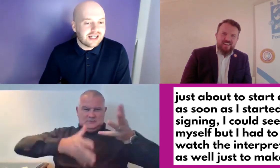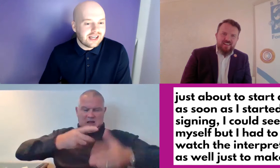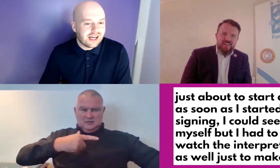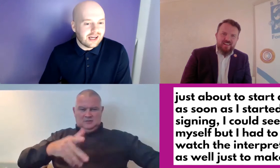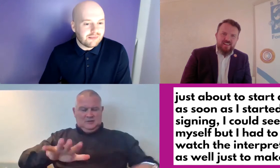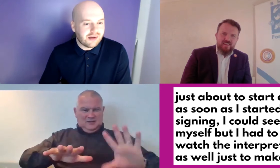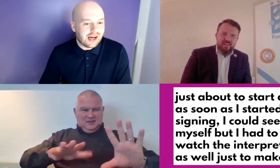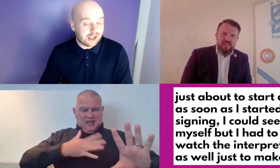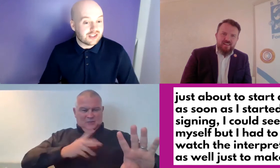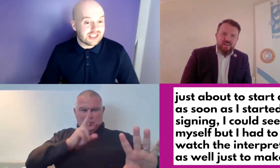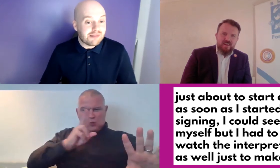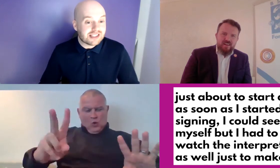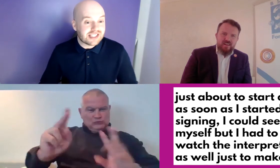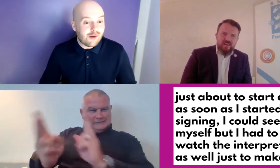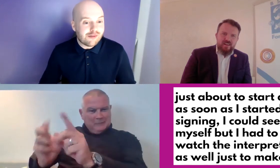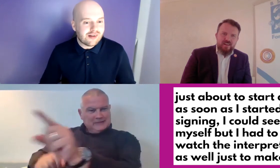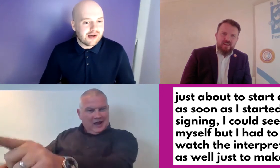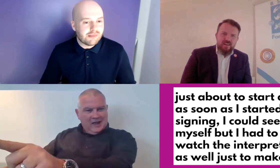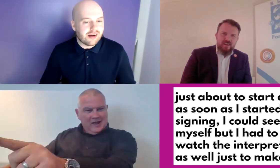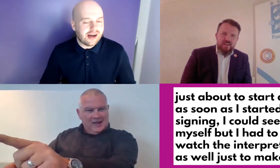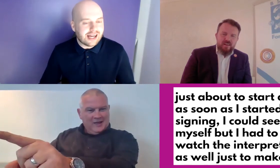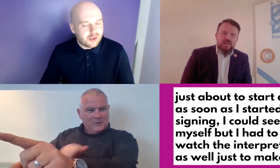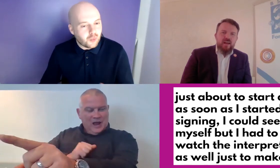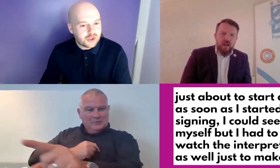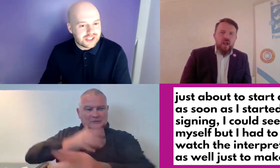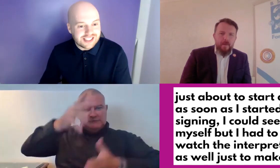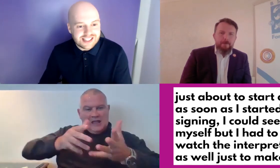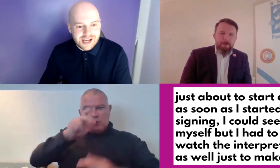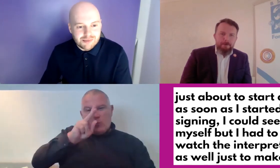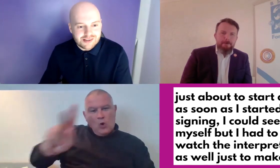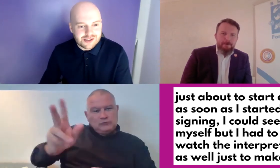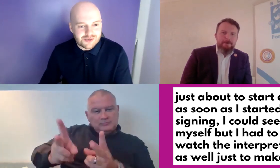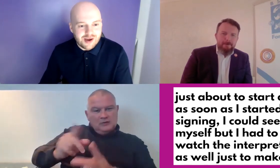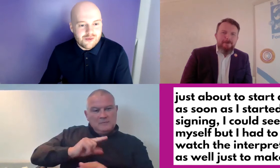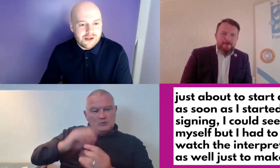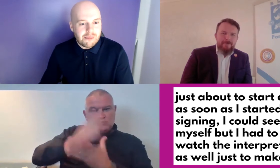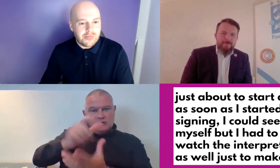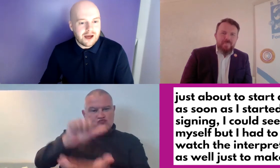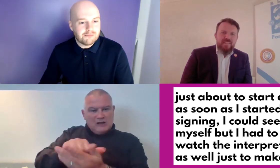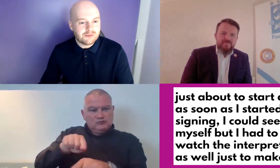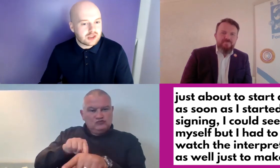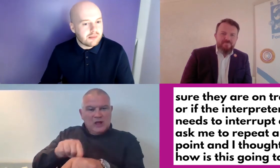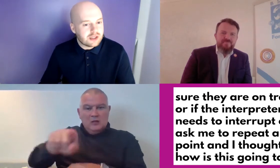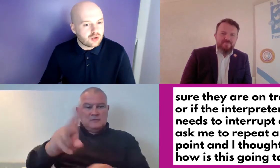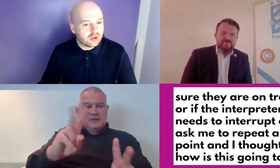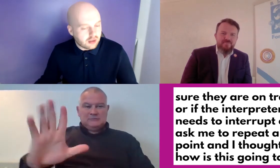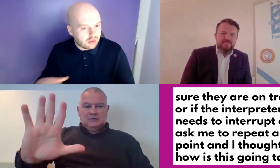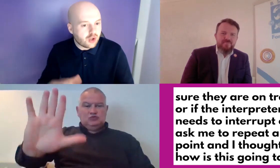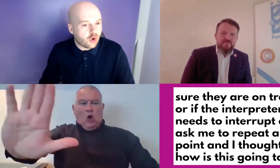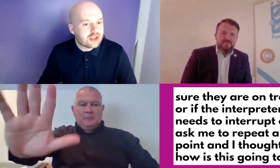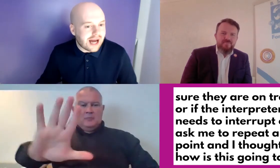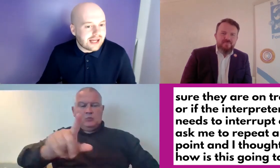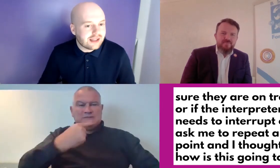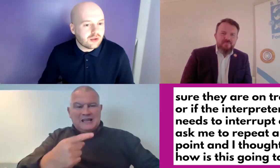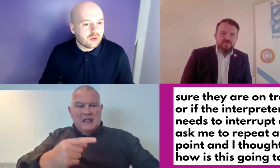signing, I could see myself, but I had to watch the interpreter as well, just to make sure that they're